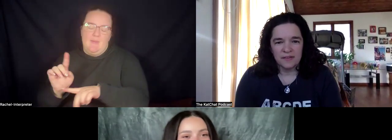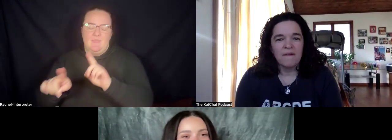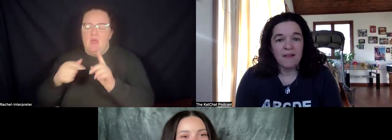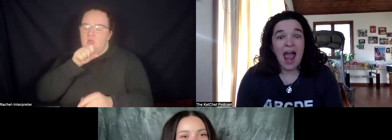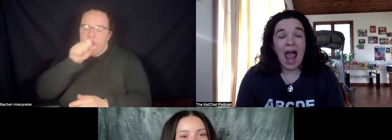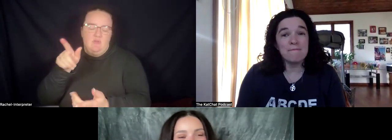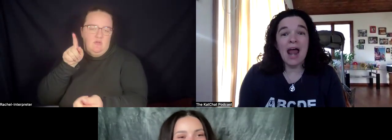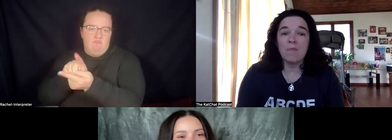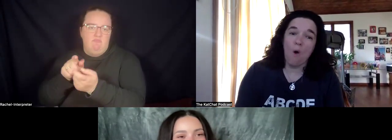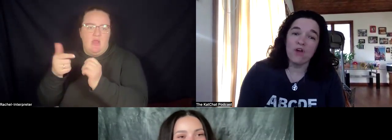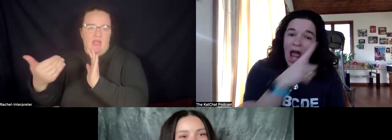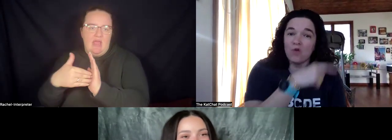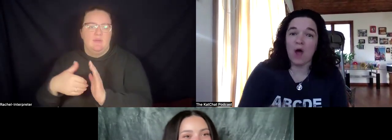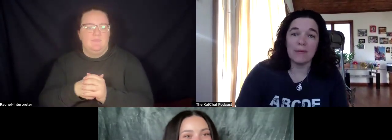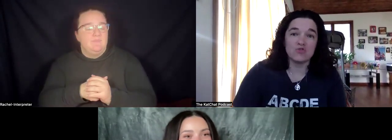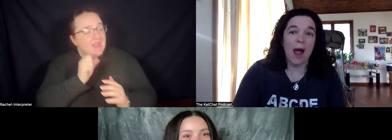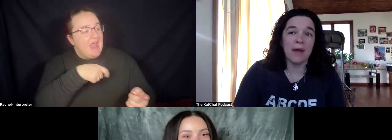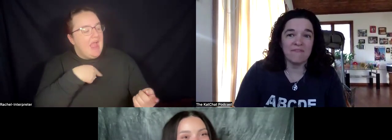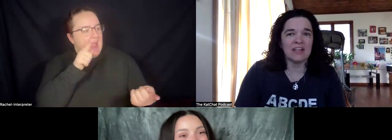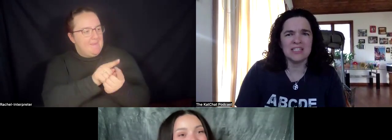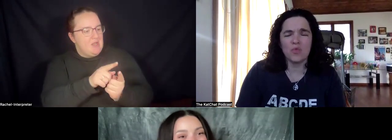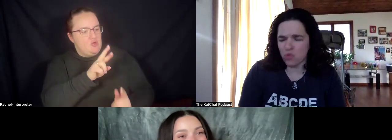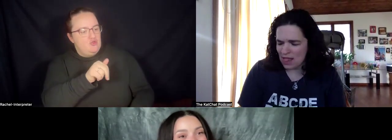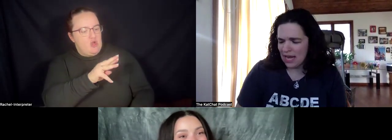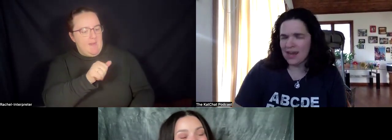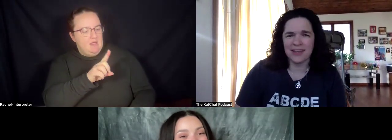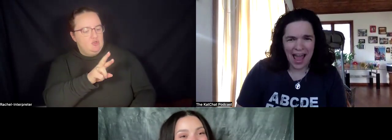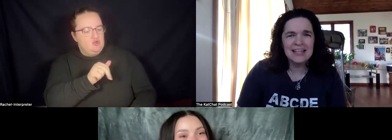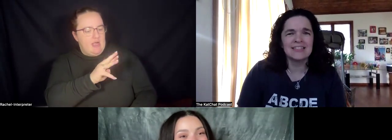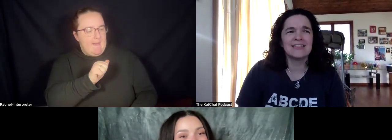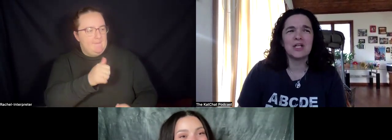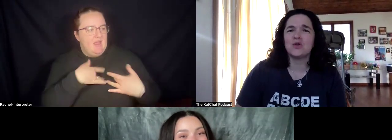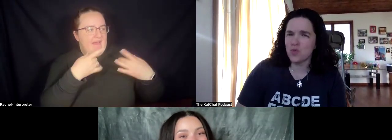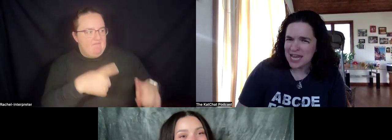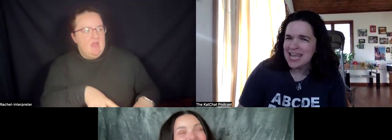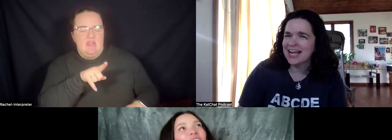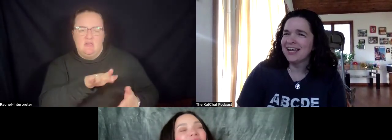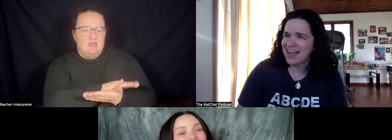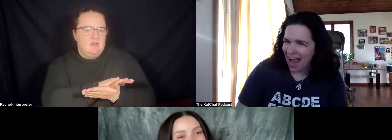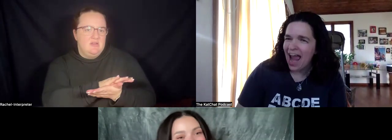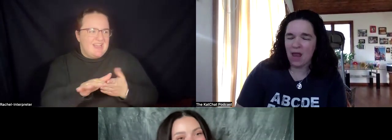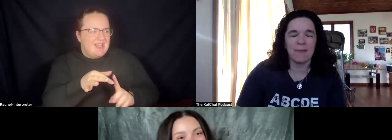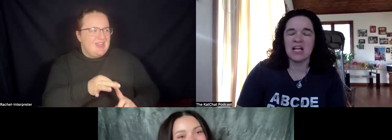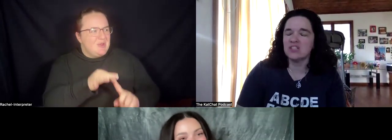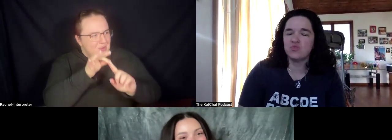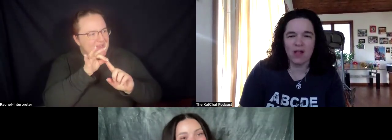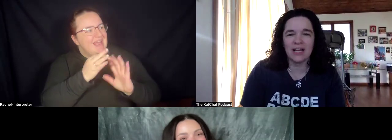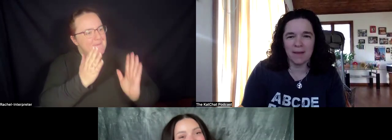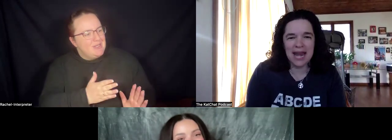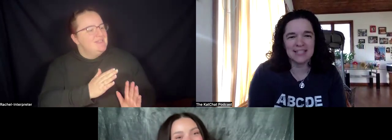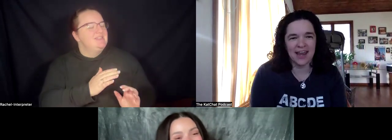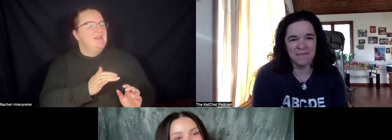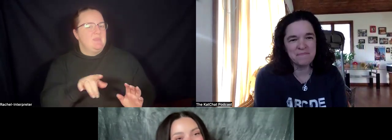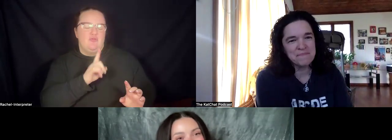him at Yeah, some I point met too. him over So at Drama event. He's a really nice, unique so nice. guy, but he is